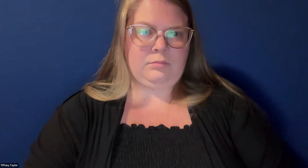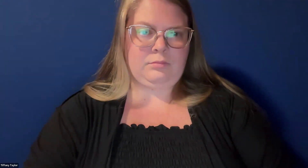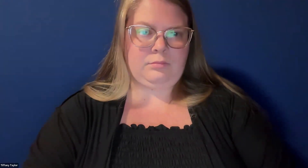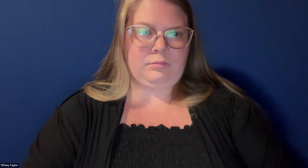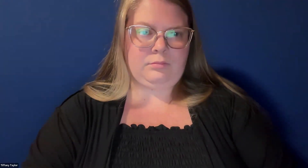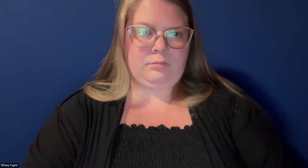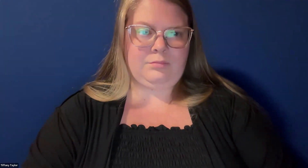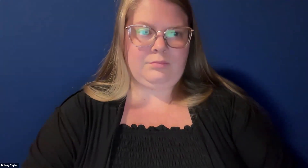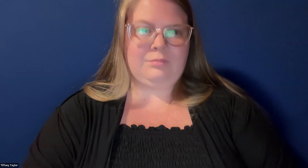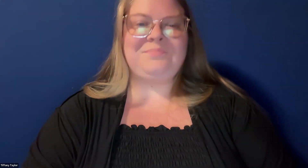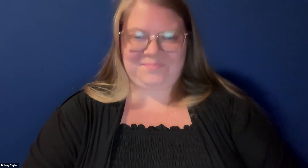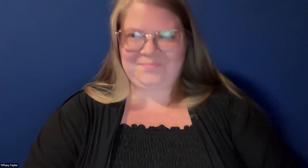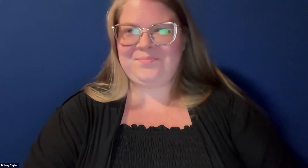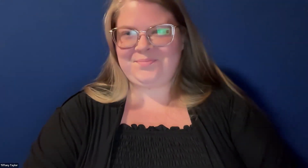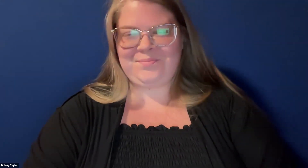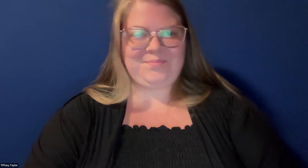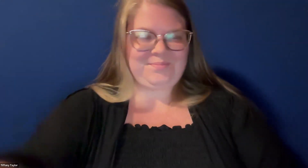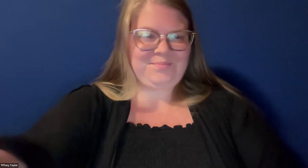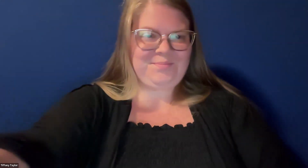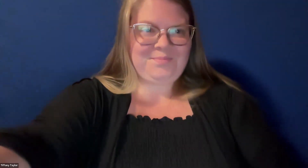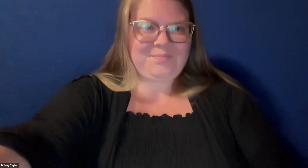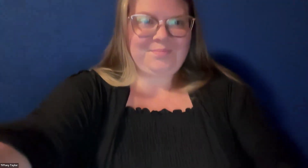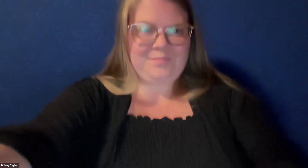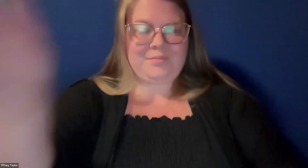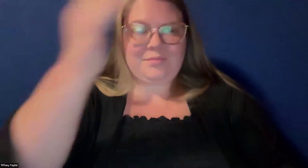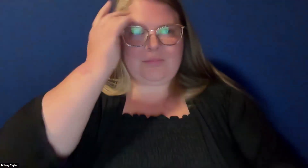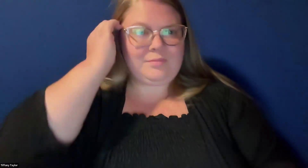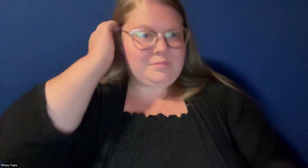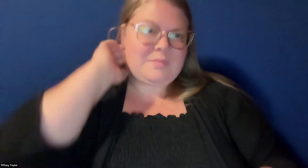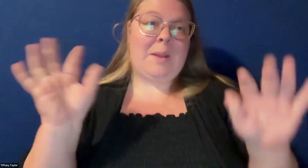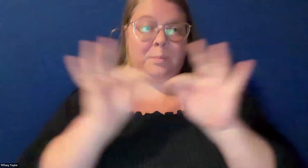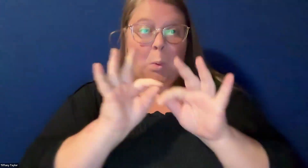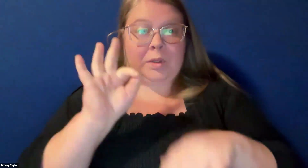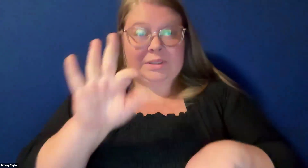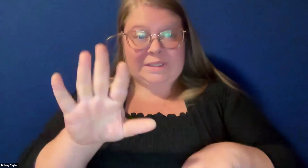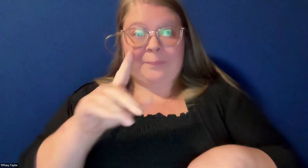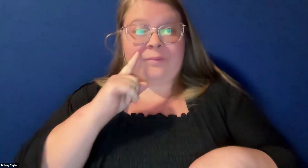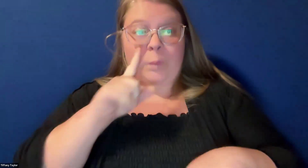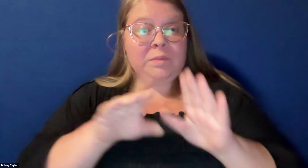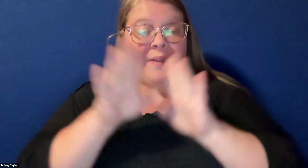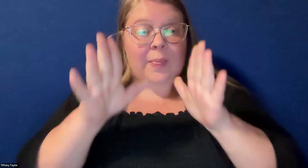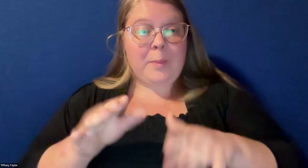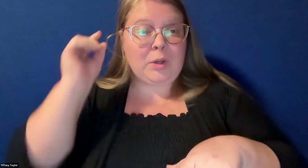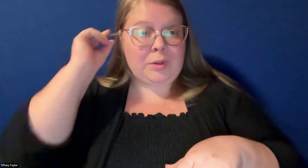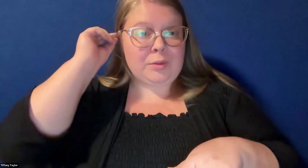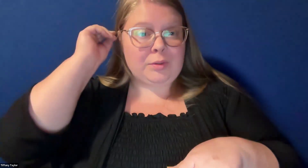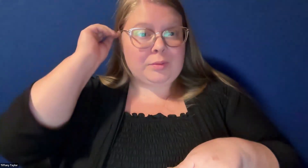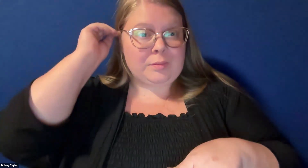And some important tips for the developer, which is like, at first you think HTML5 tag